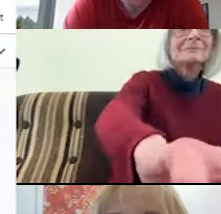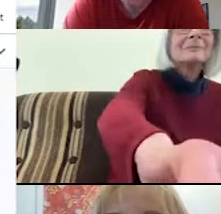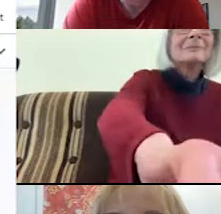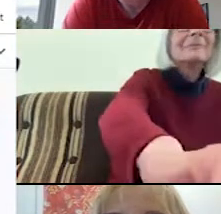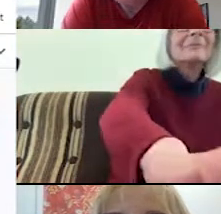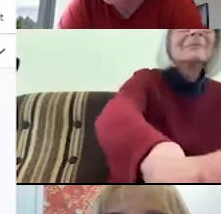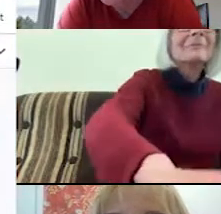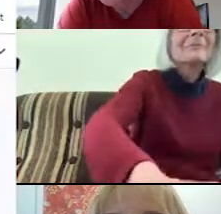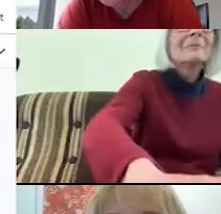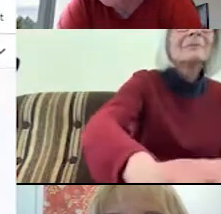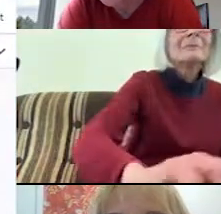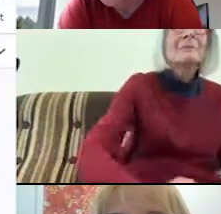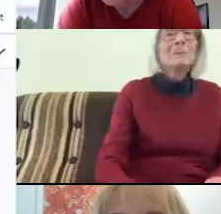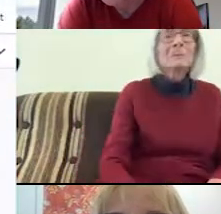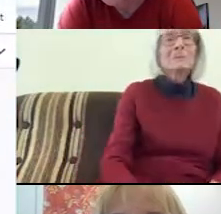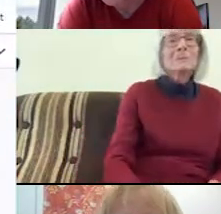Debbie?